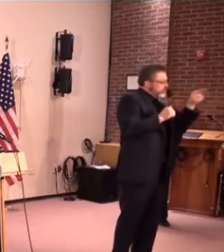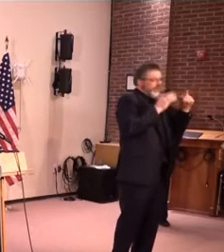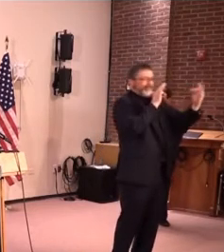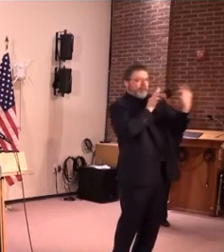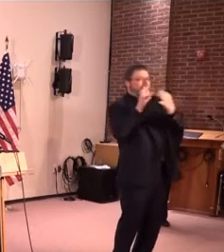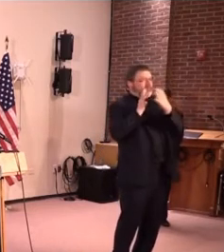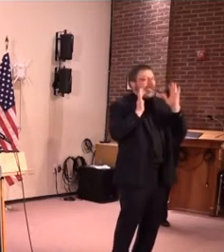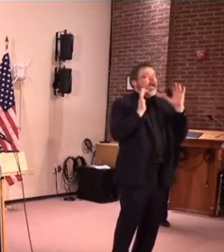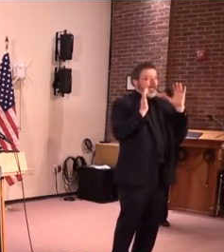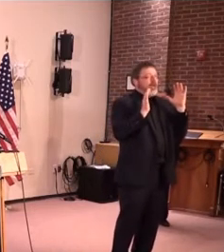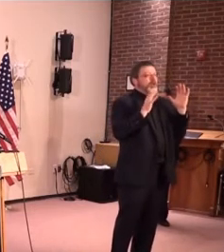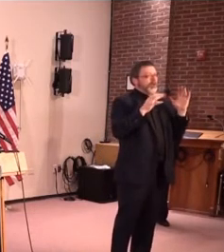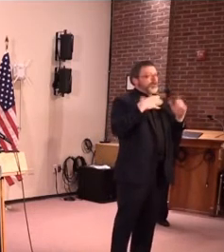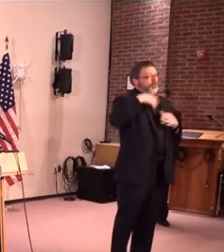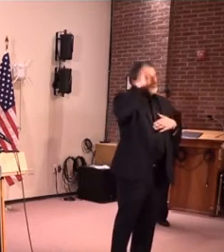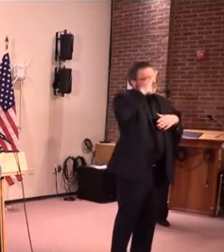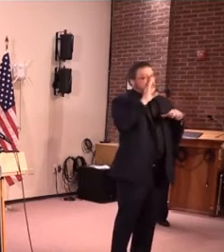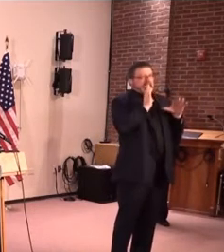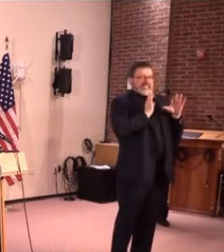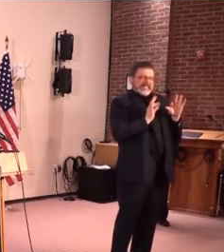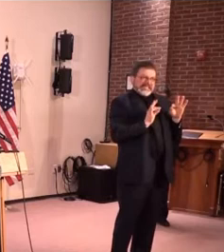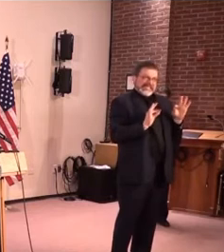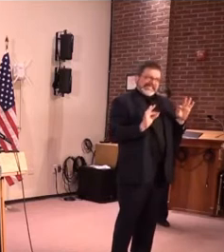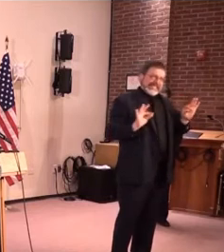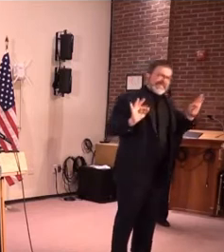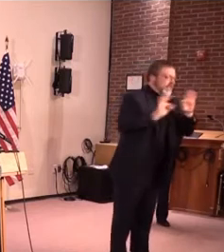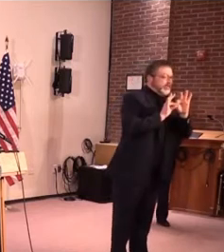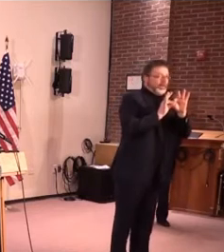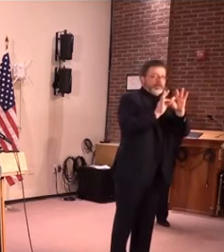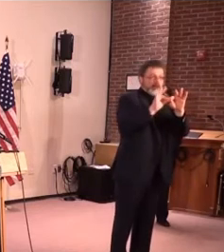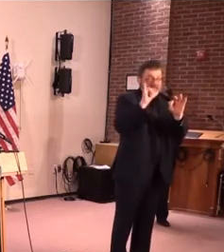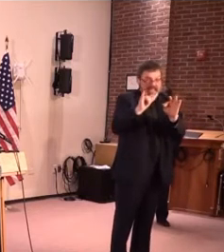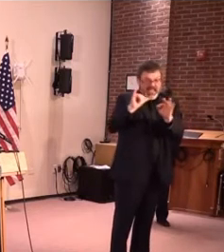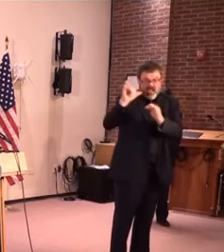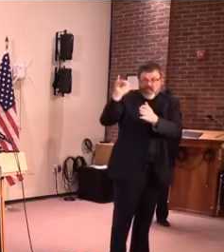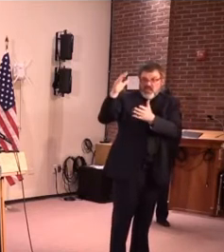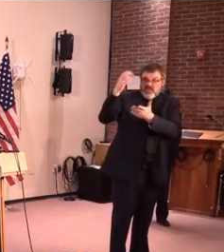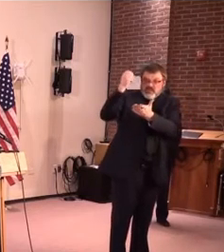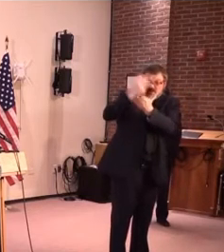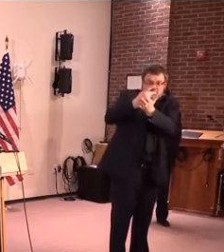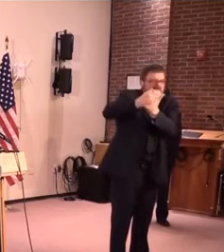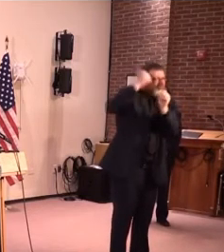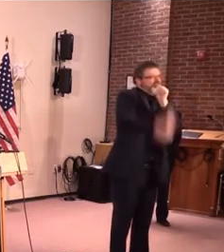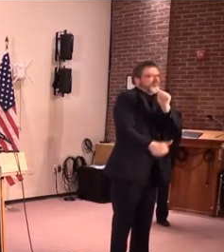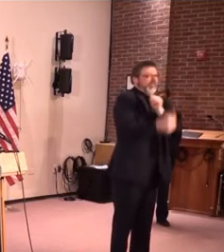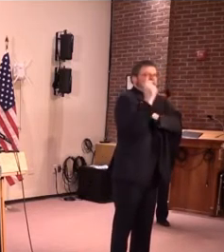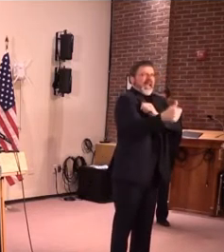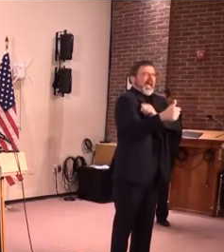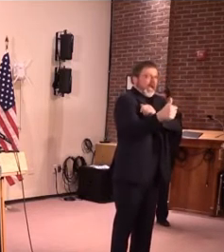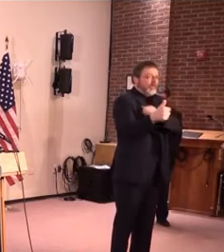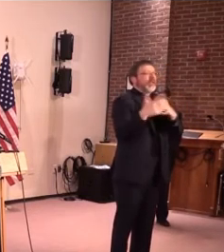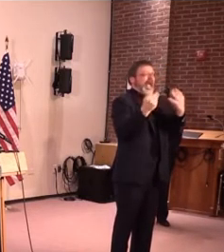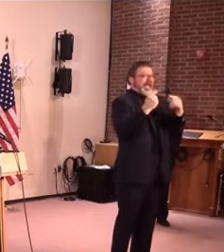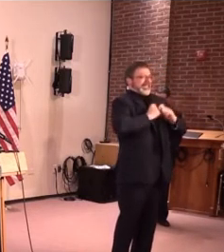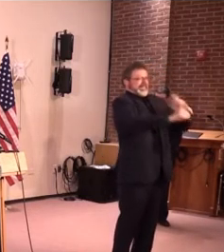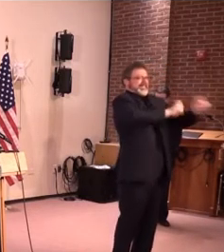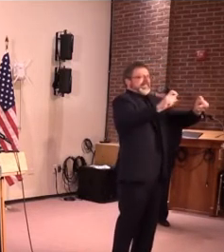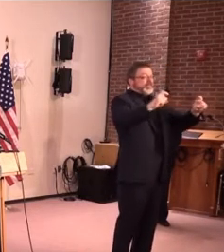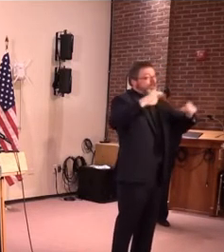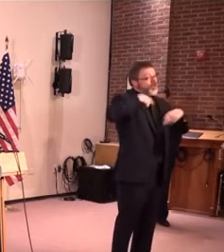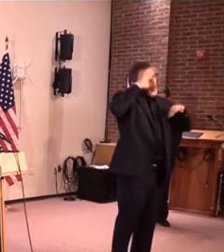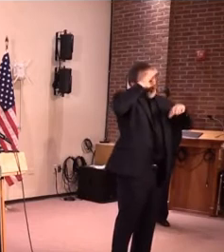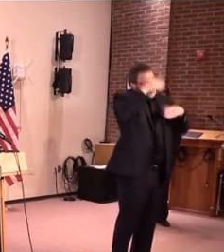passed quickly. Once it's passed, we hope that we can turn this around in less than a month. But again, I'd